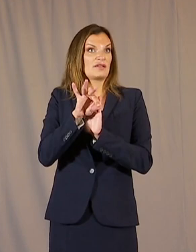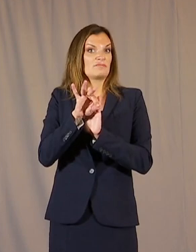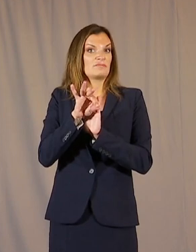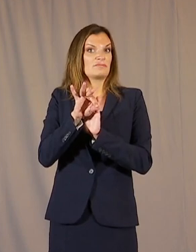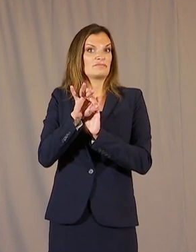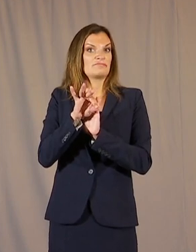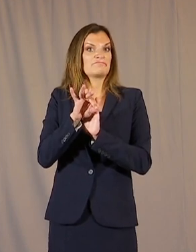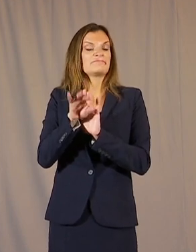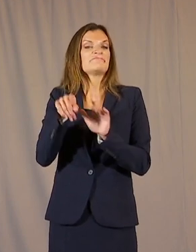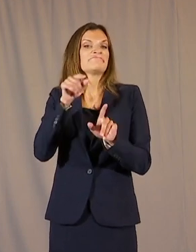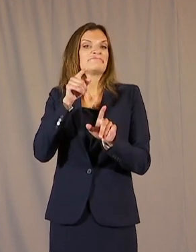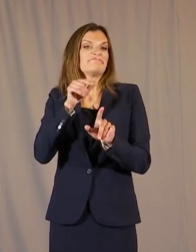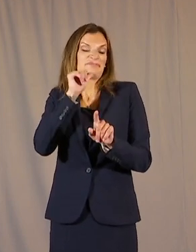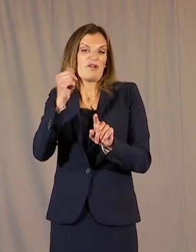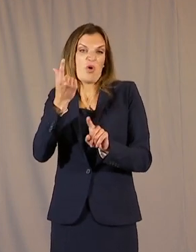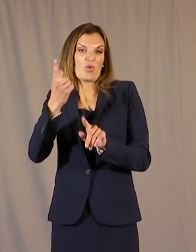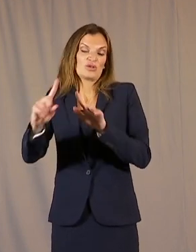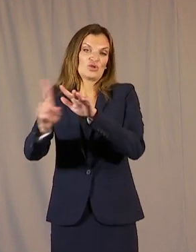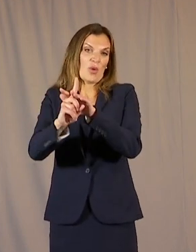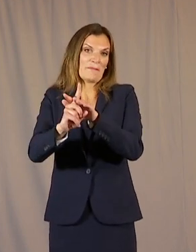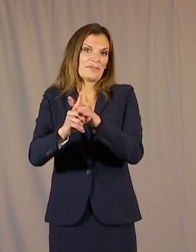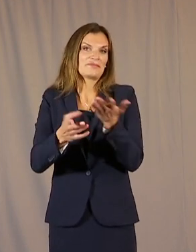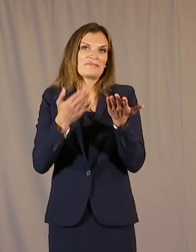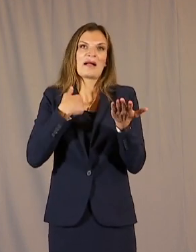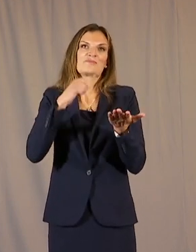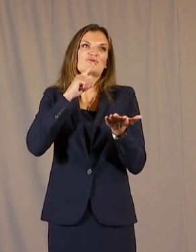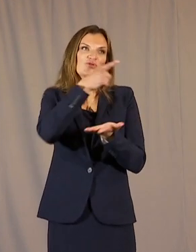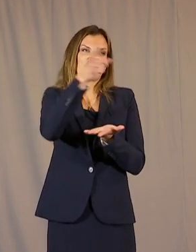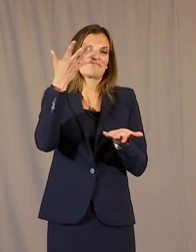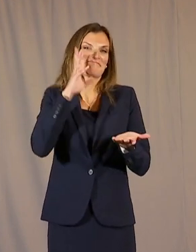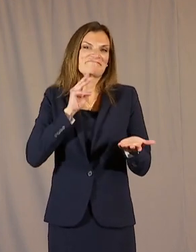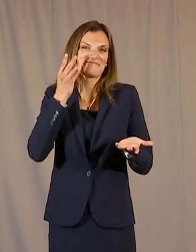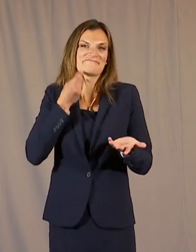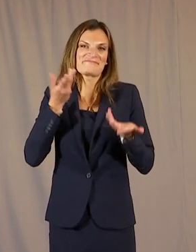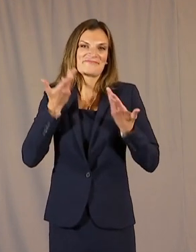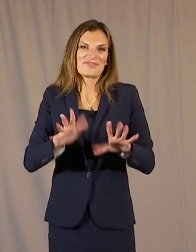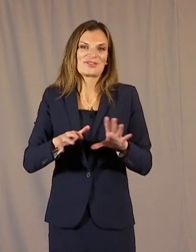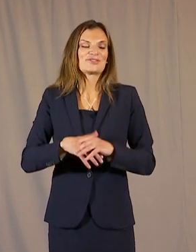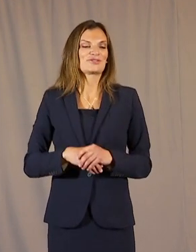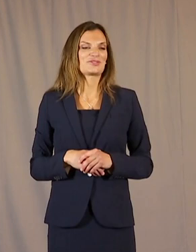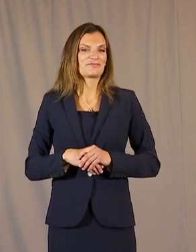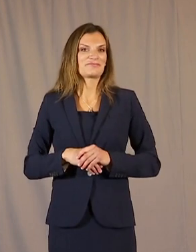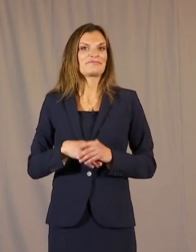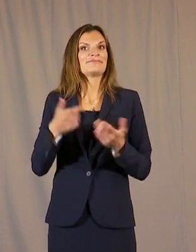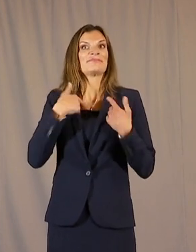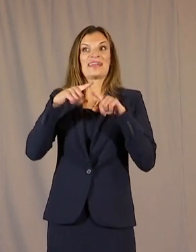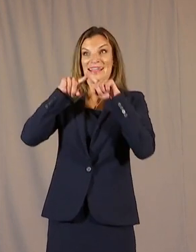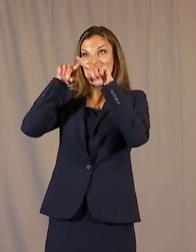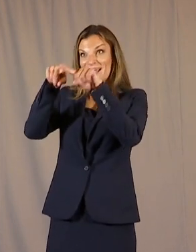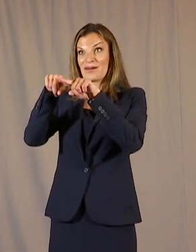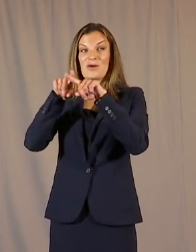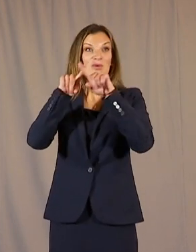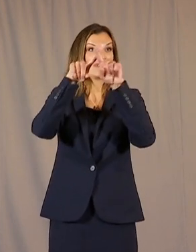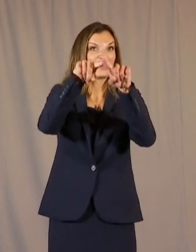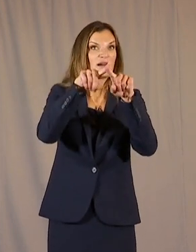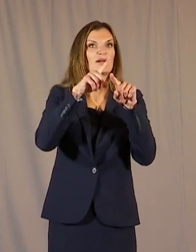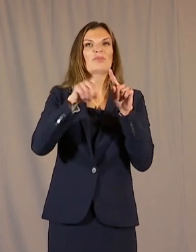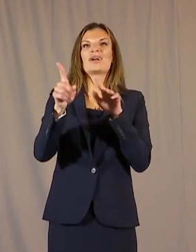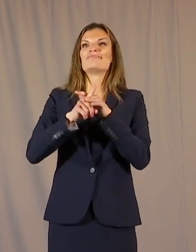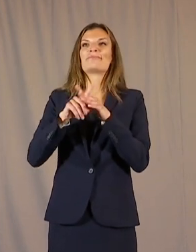probably experienced that in your organizing activity. Sometimes folks you are counting on, they just don't come to the